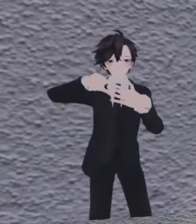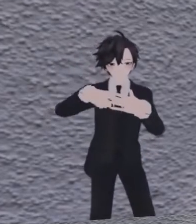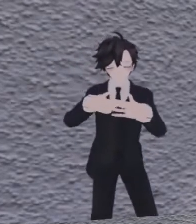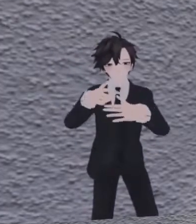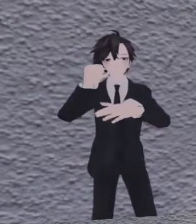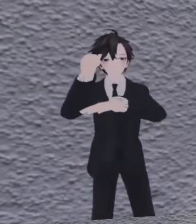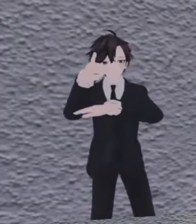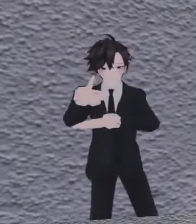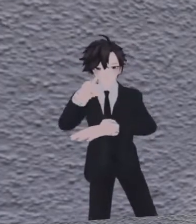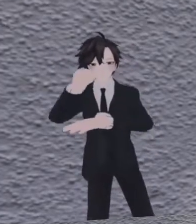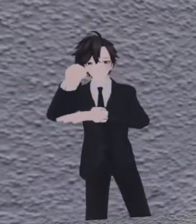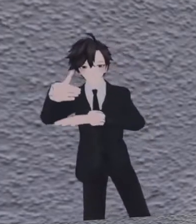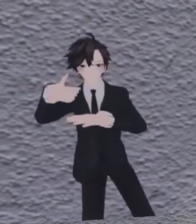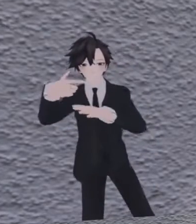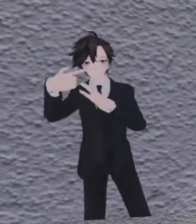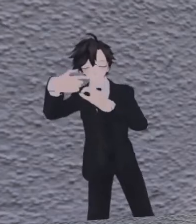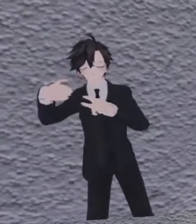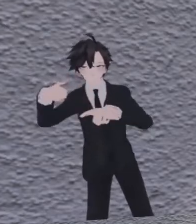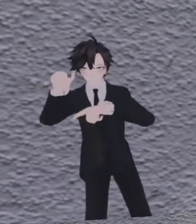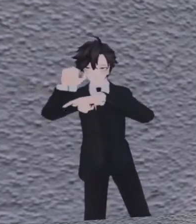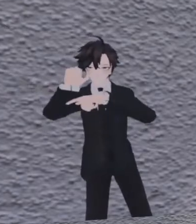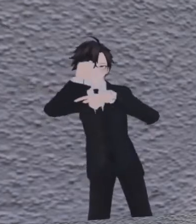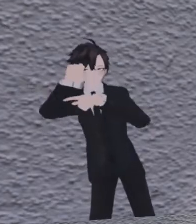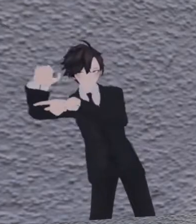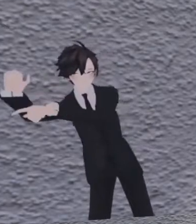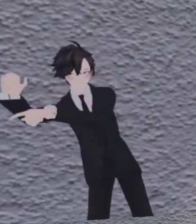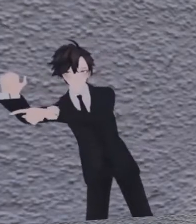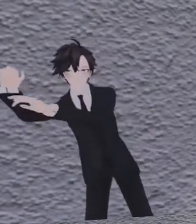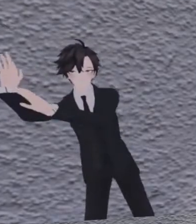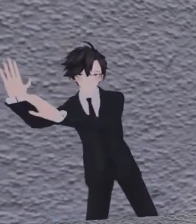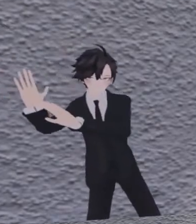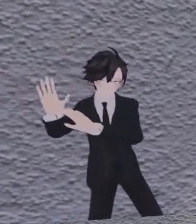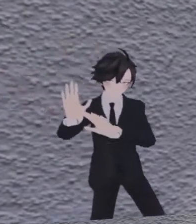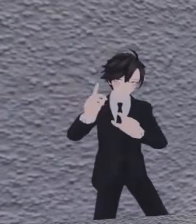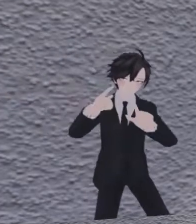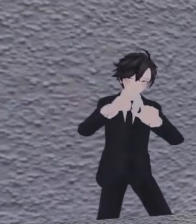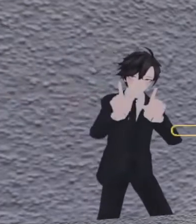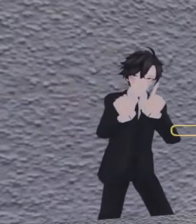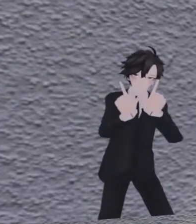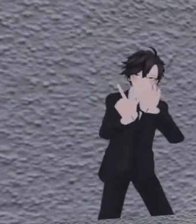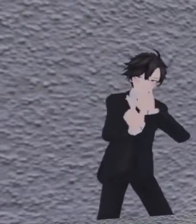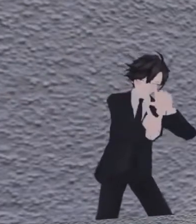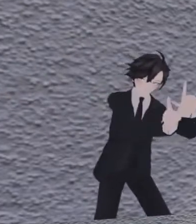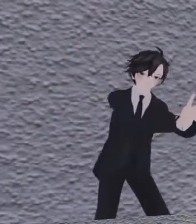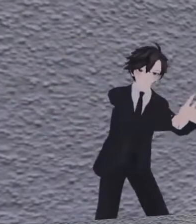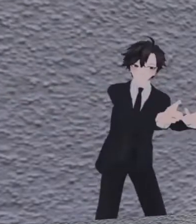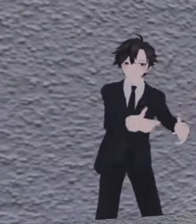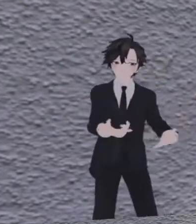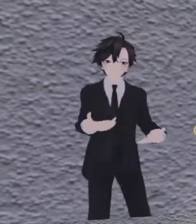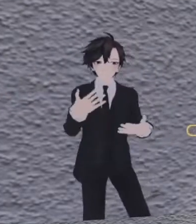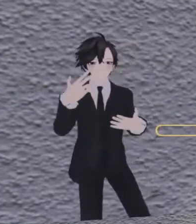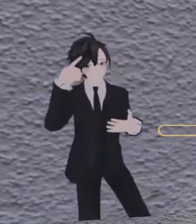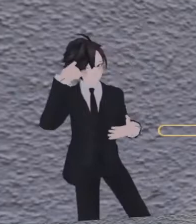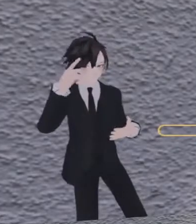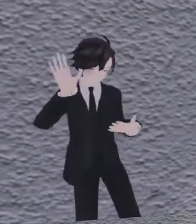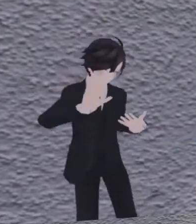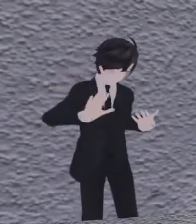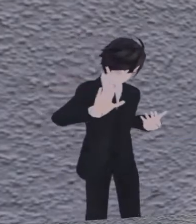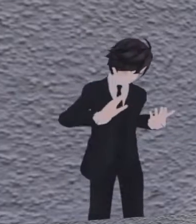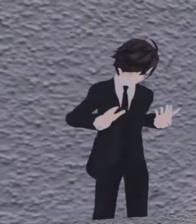RSPA school? There's different names for it. But anyways, they set that up in the east of America. And there was